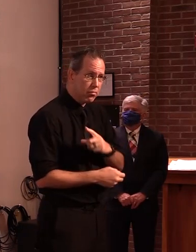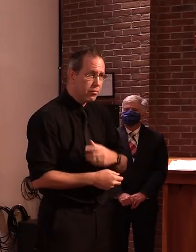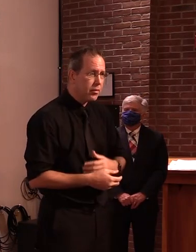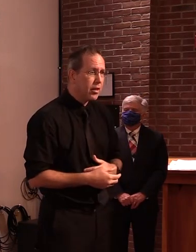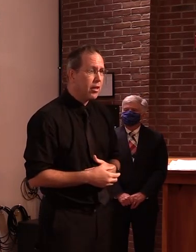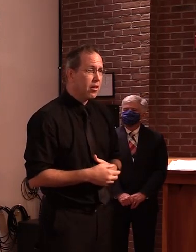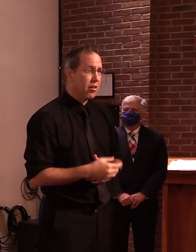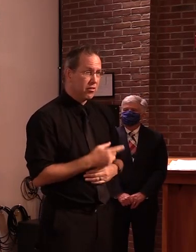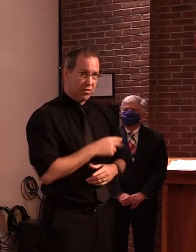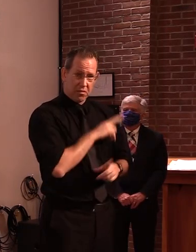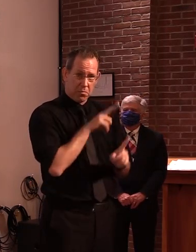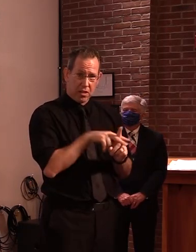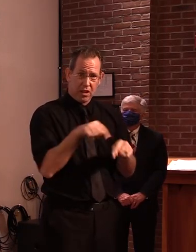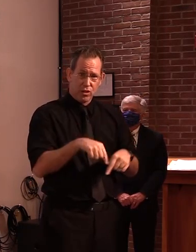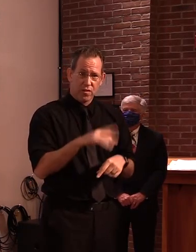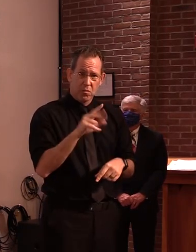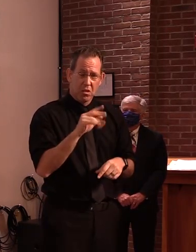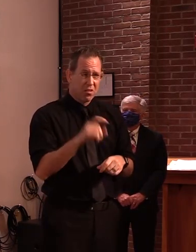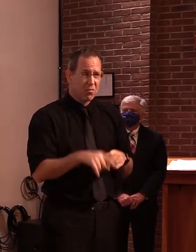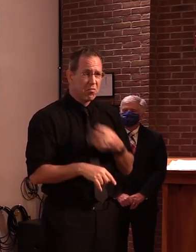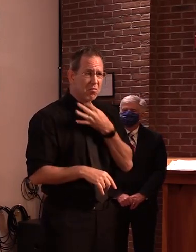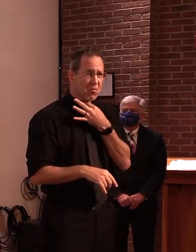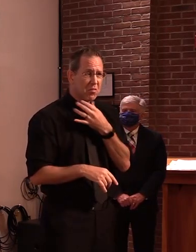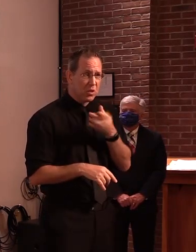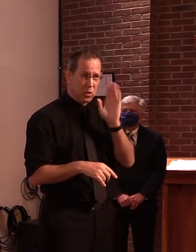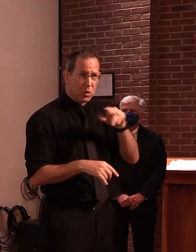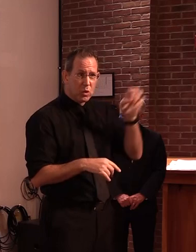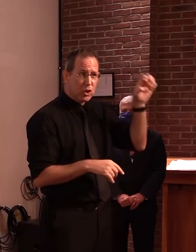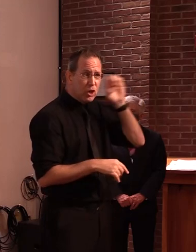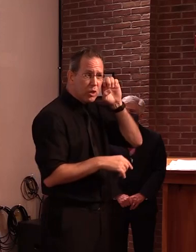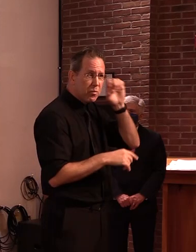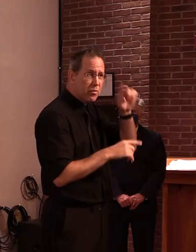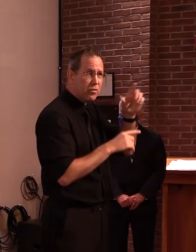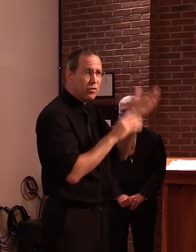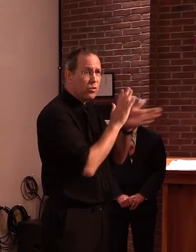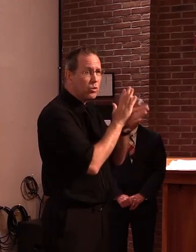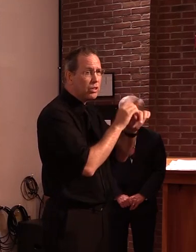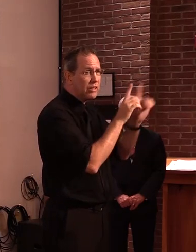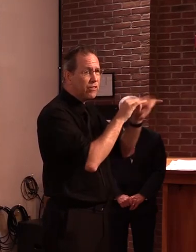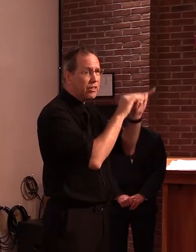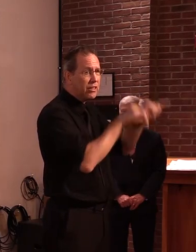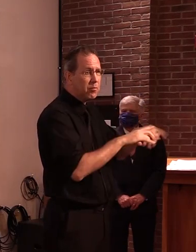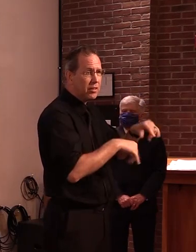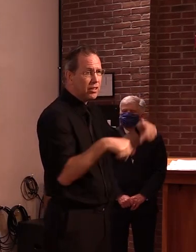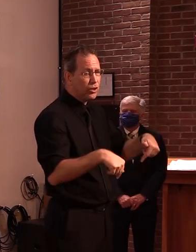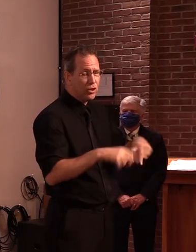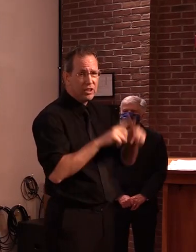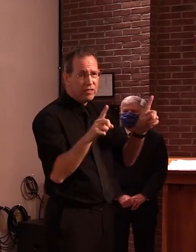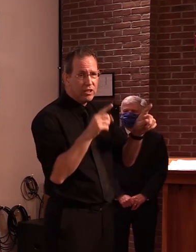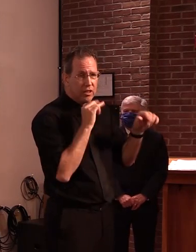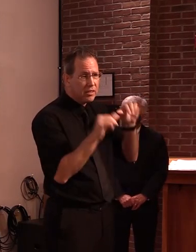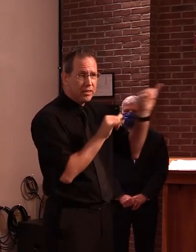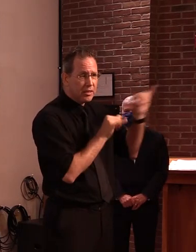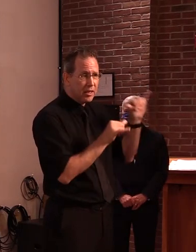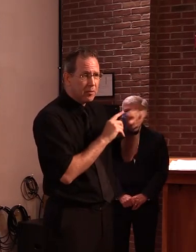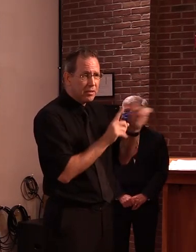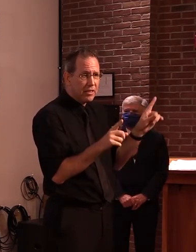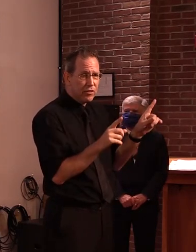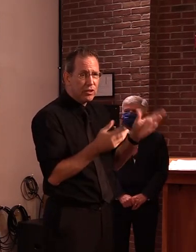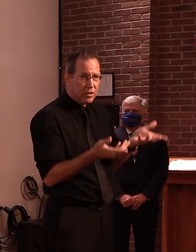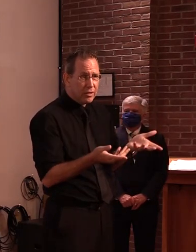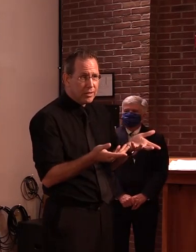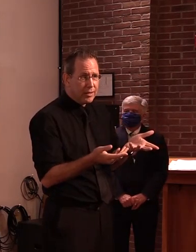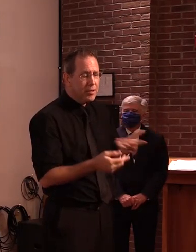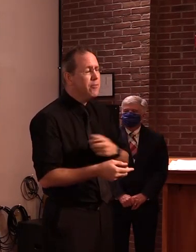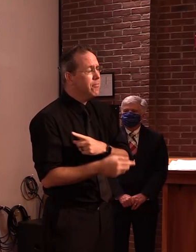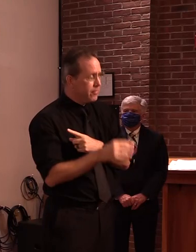success here? I mean, yes. European countries school very differently than the United States in many ways. I don't know. Yeah, so what